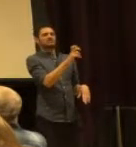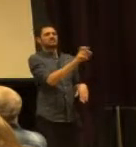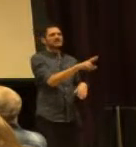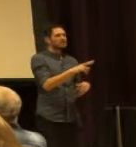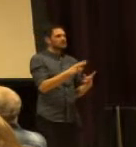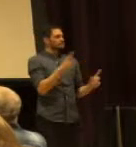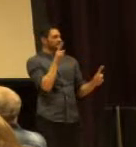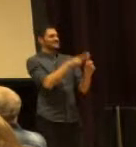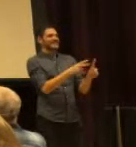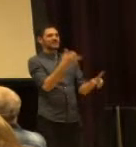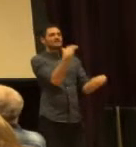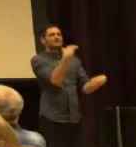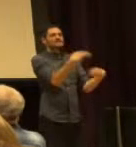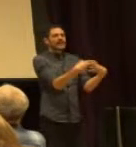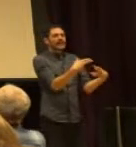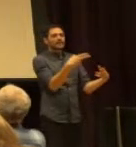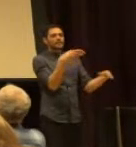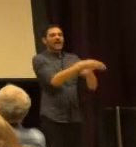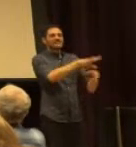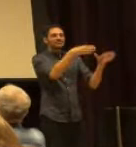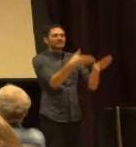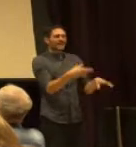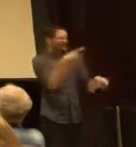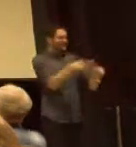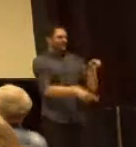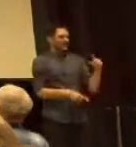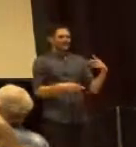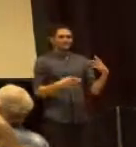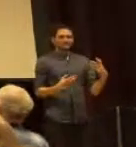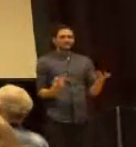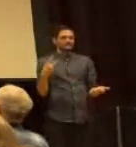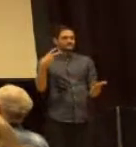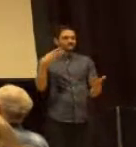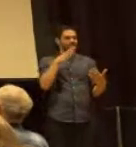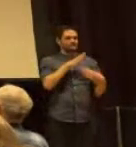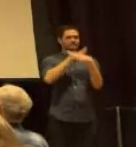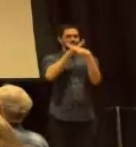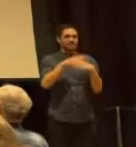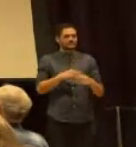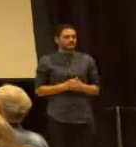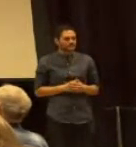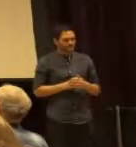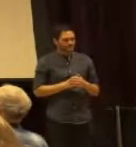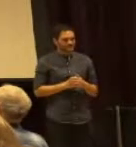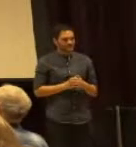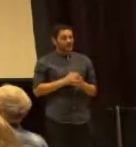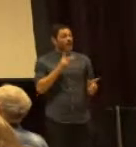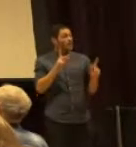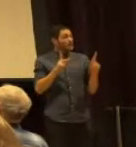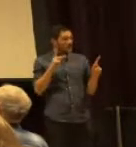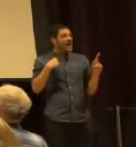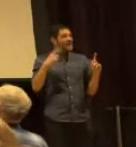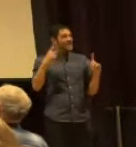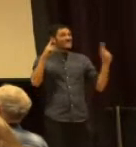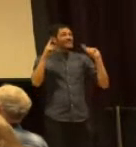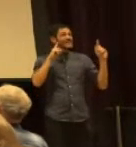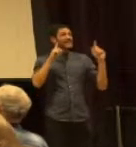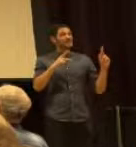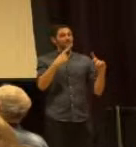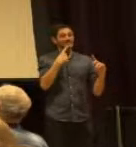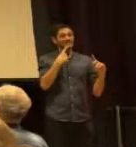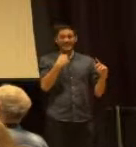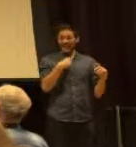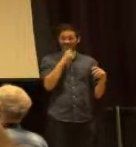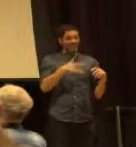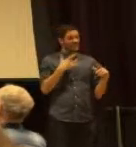the fear of, if I can't access healthcare, if I don't feel safe enough to go to my doctor and I don't get checkups